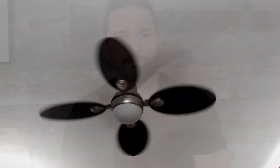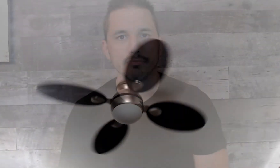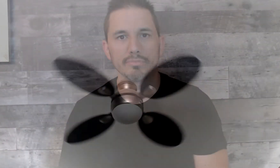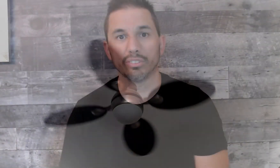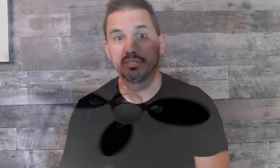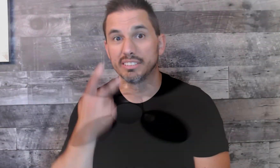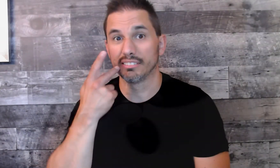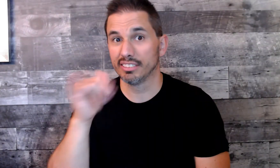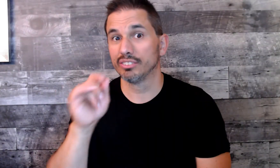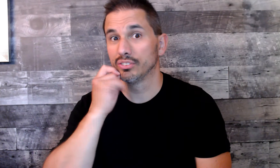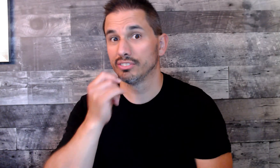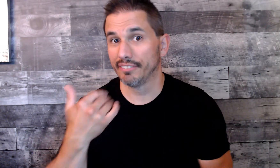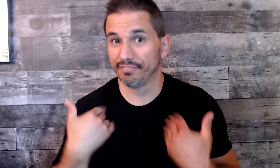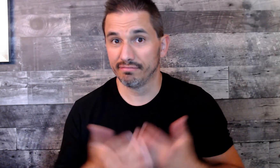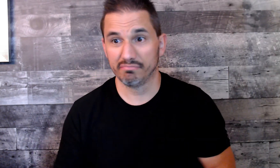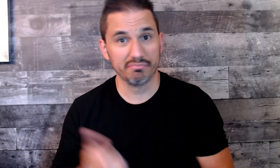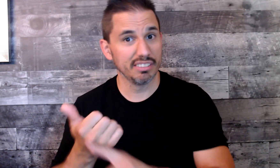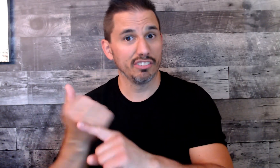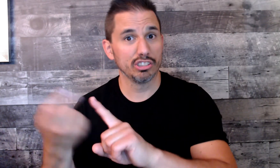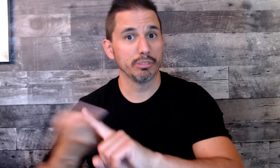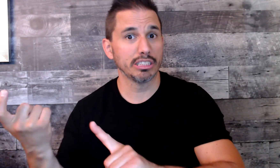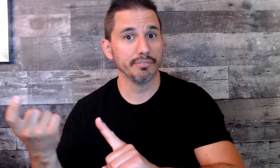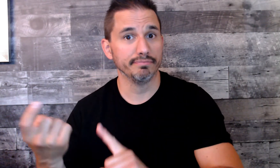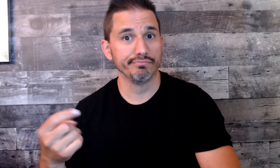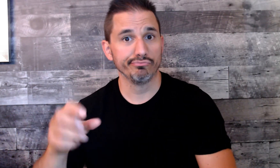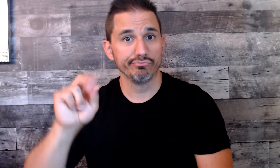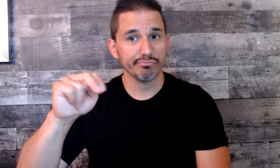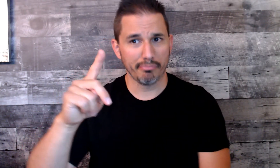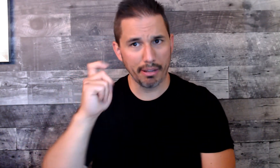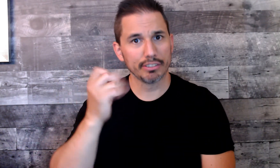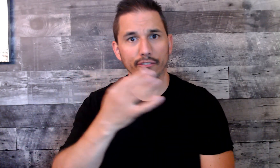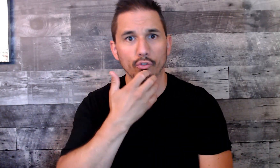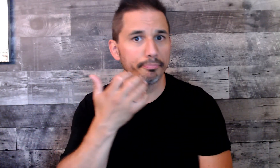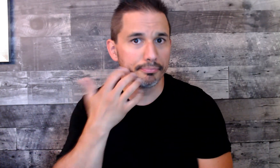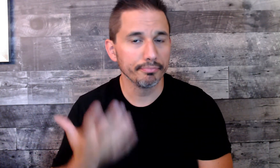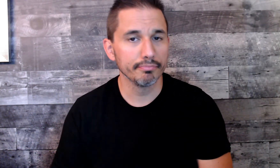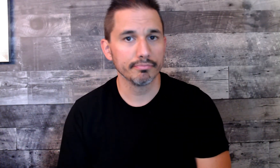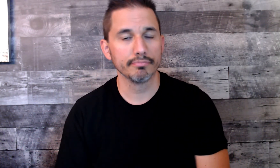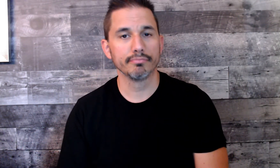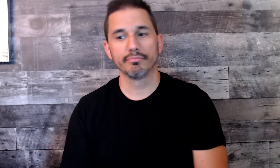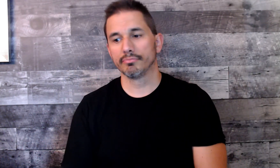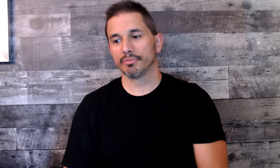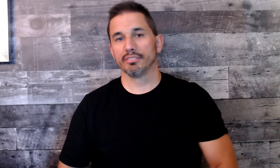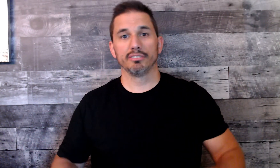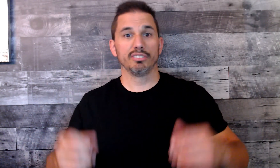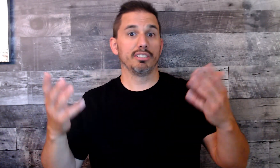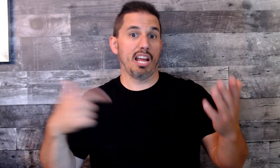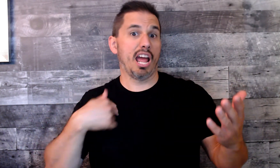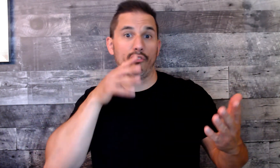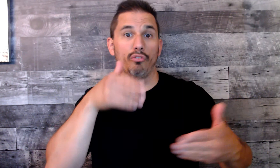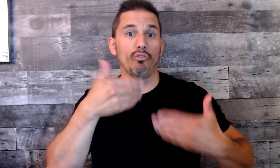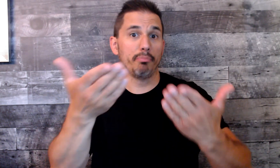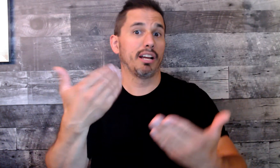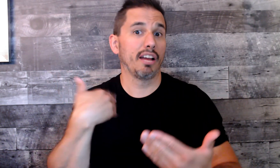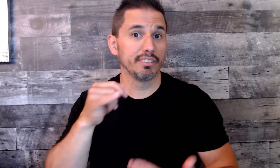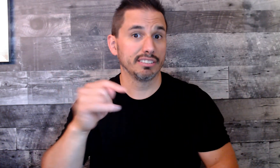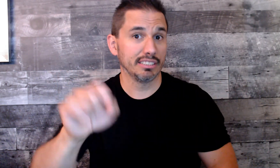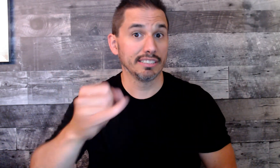See, that'd be pretty cool to have. It came on automatically because the room was warm enough. I would definitely recommend you get this product,